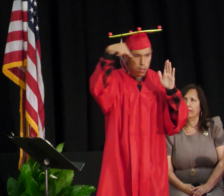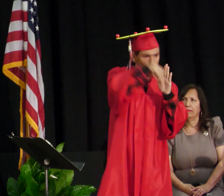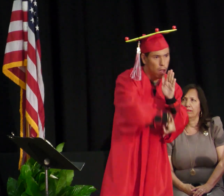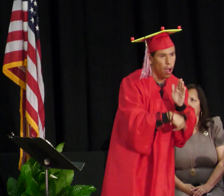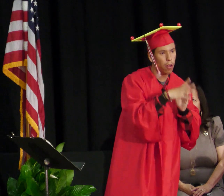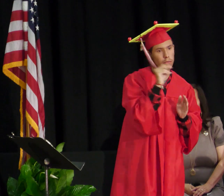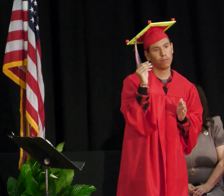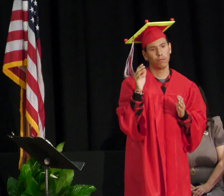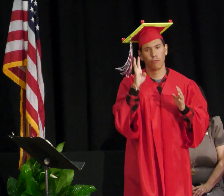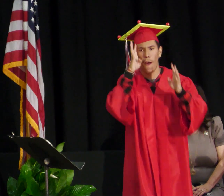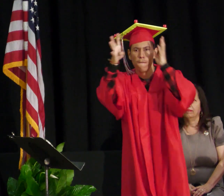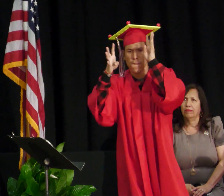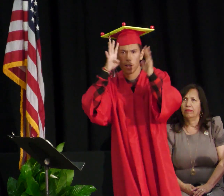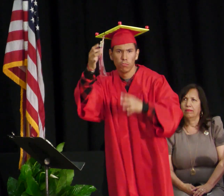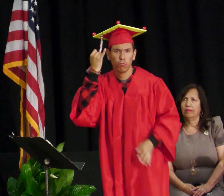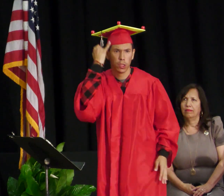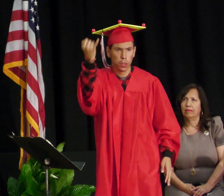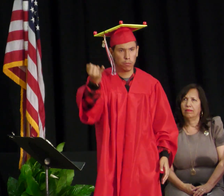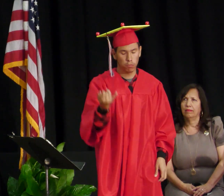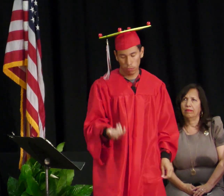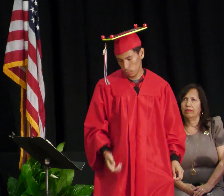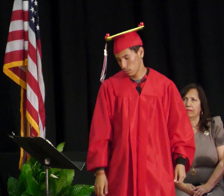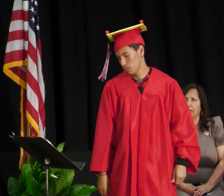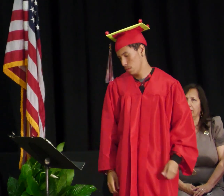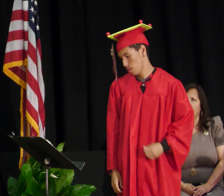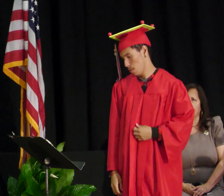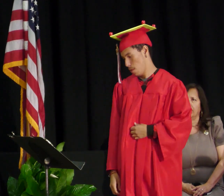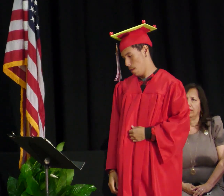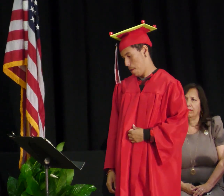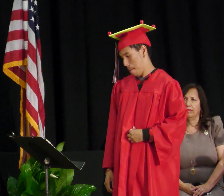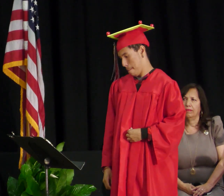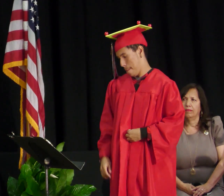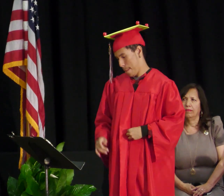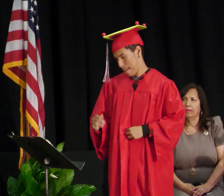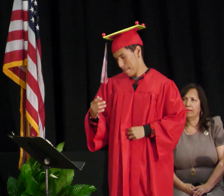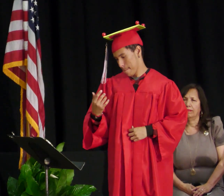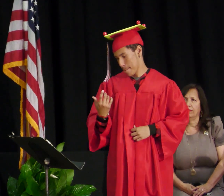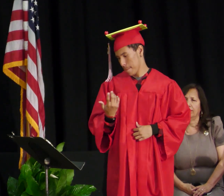to think deeper, more creative ideas.